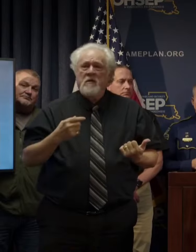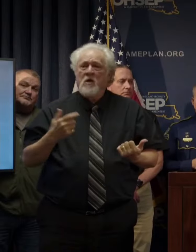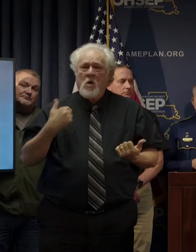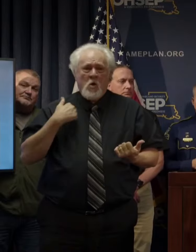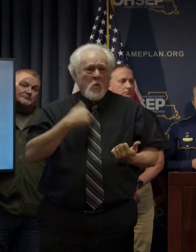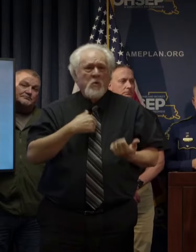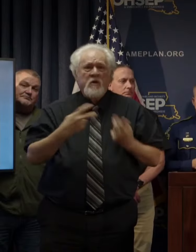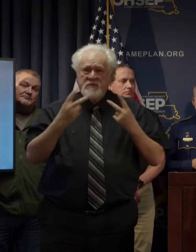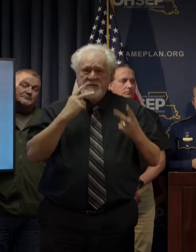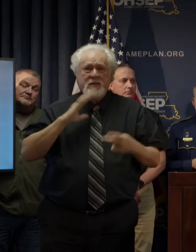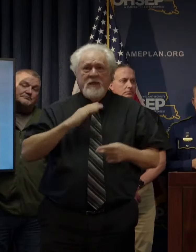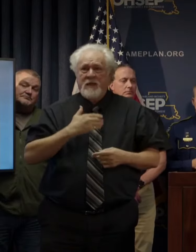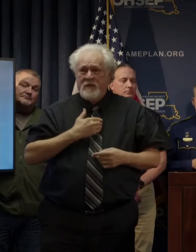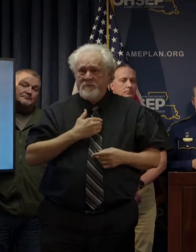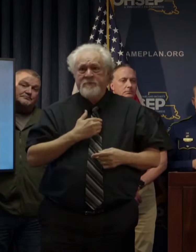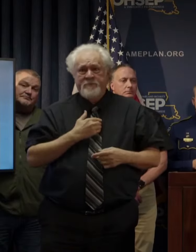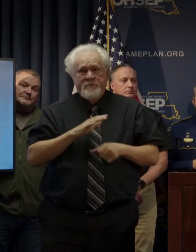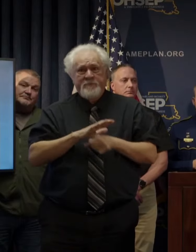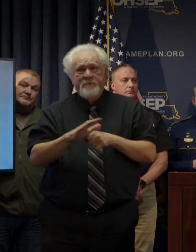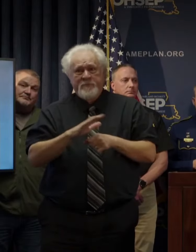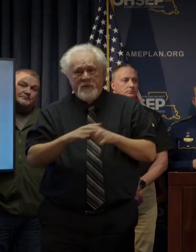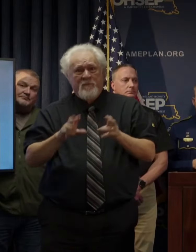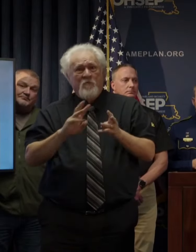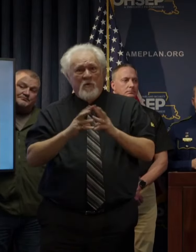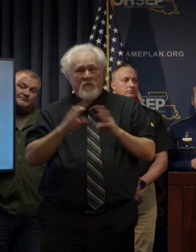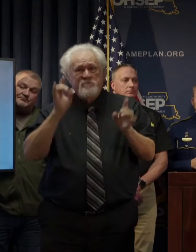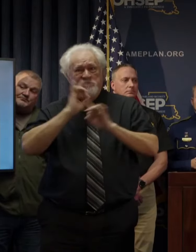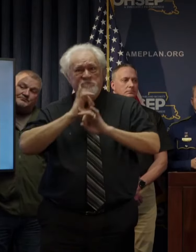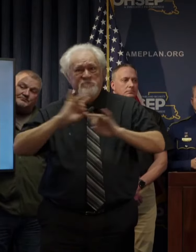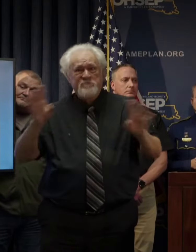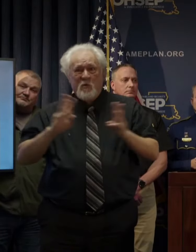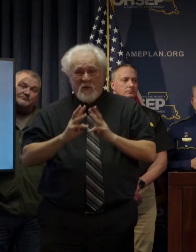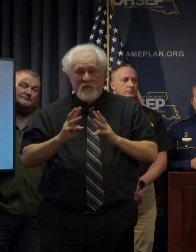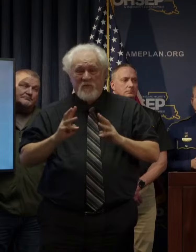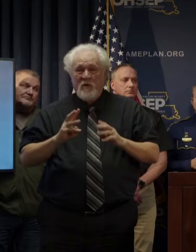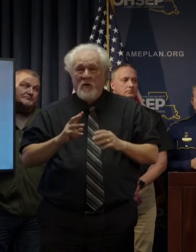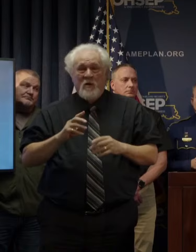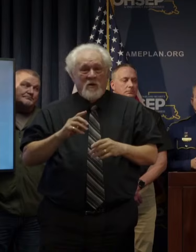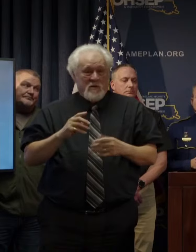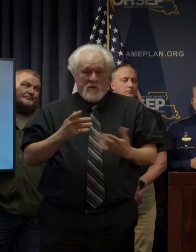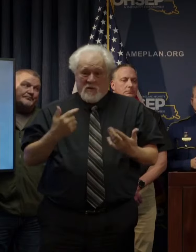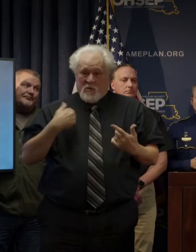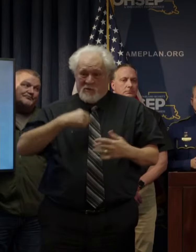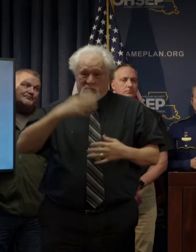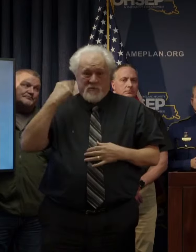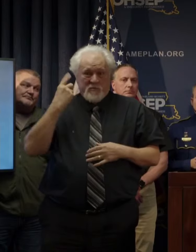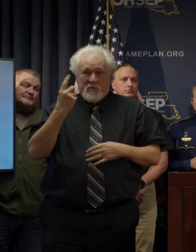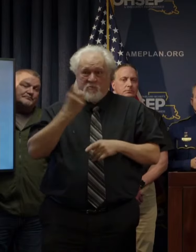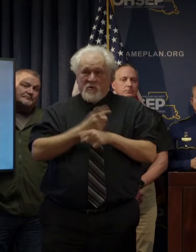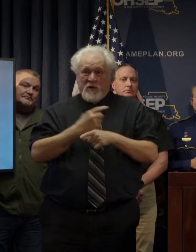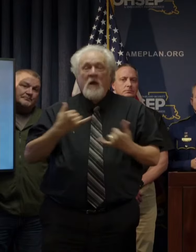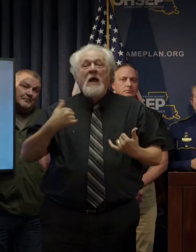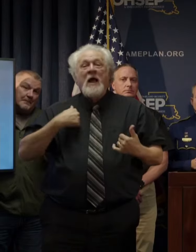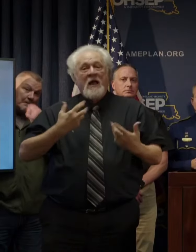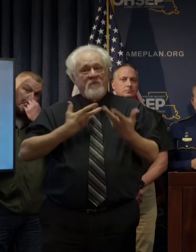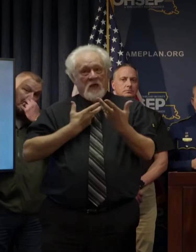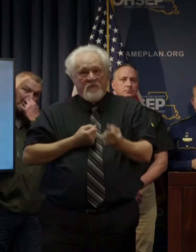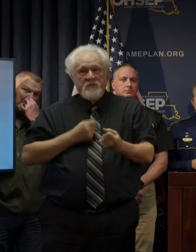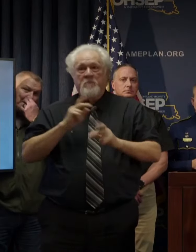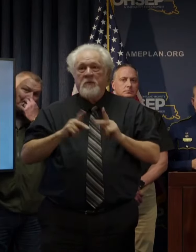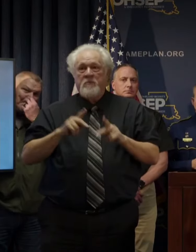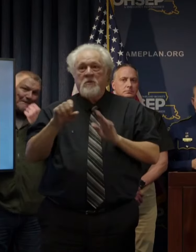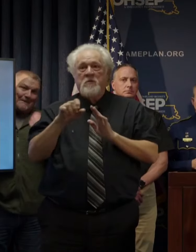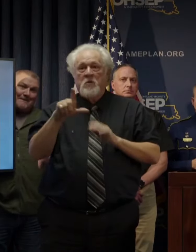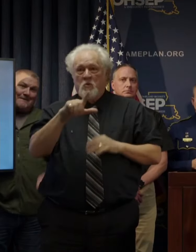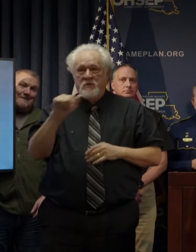have seen our share of severe weather events. We're in one right now. I have a lot of confidence in the people of the state to